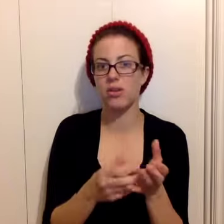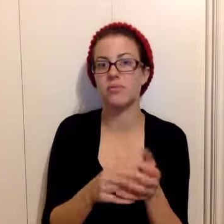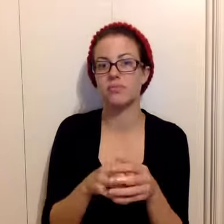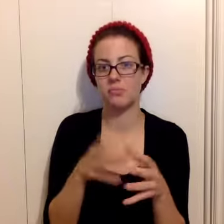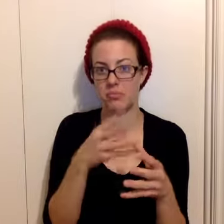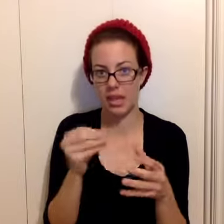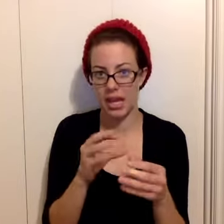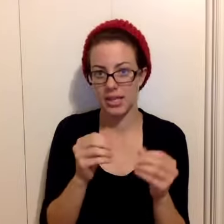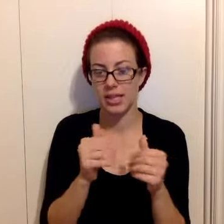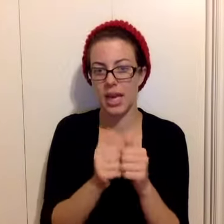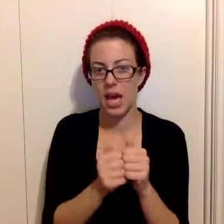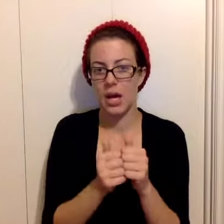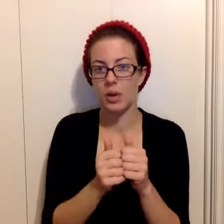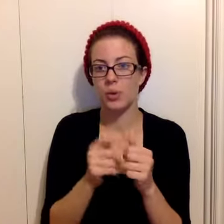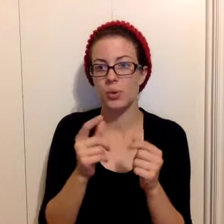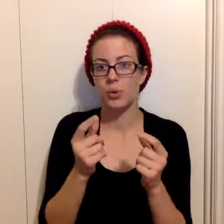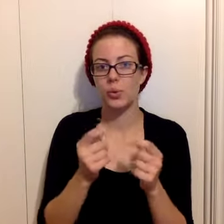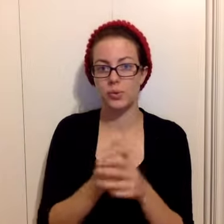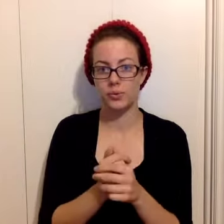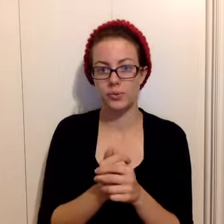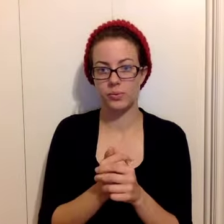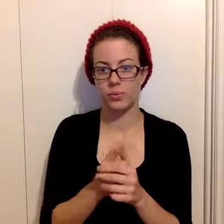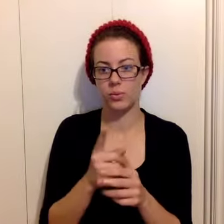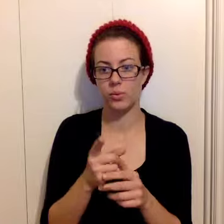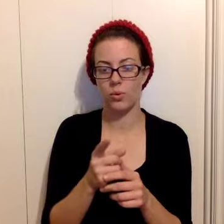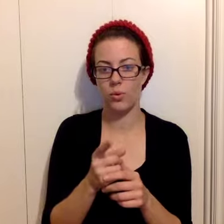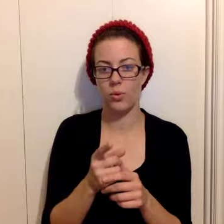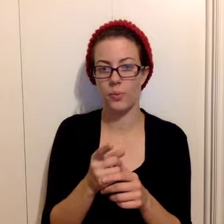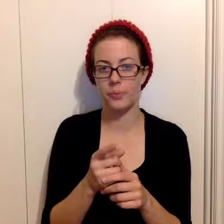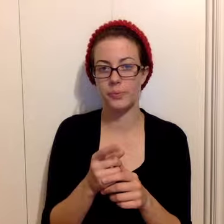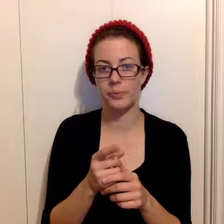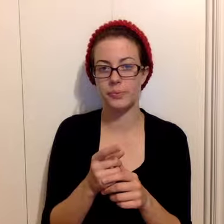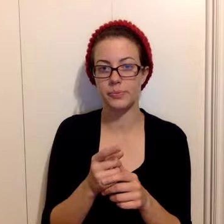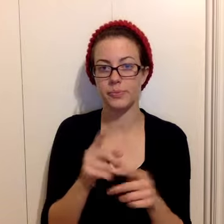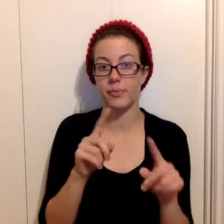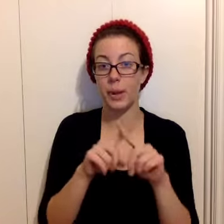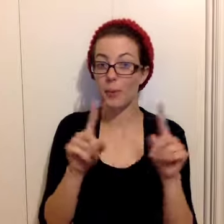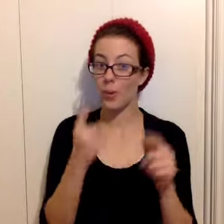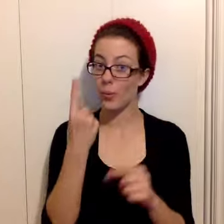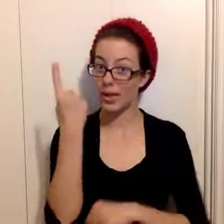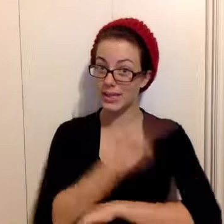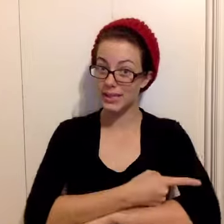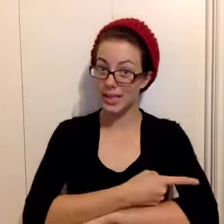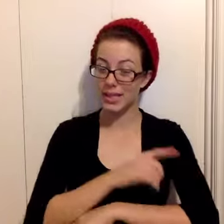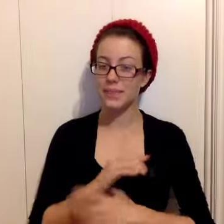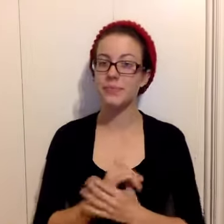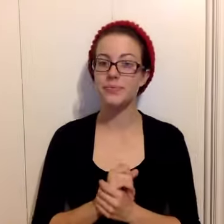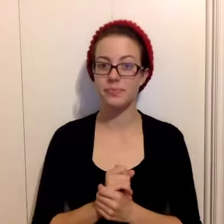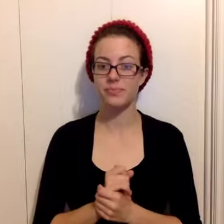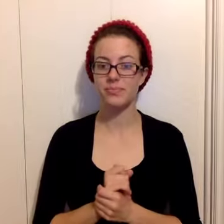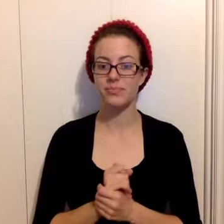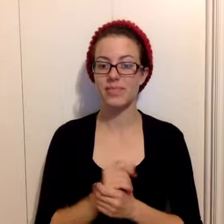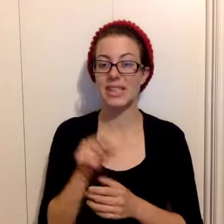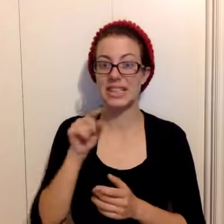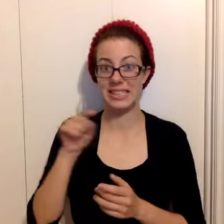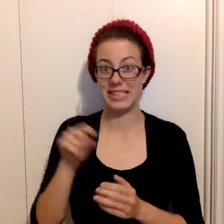You might not realize it now, but one day these formulas will be